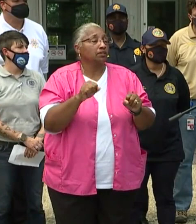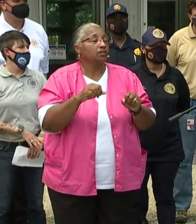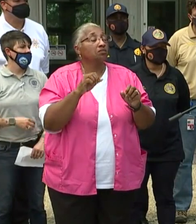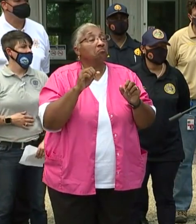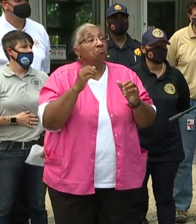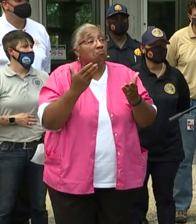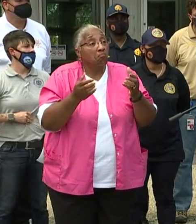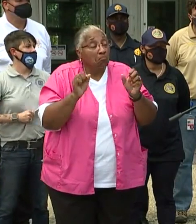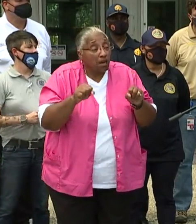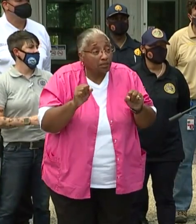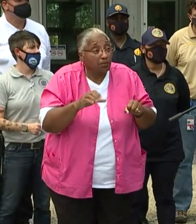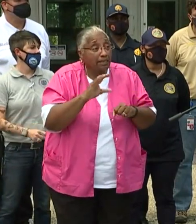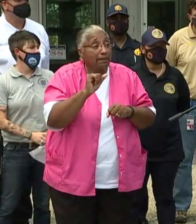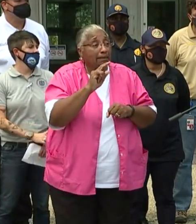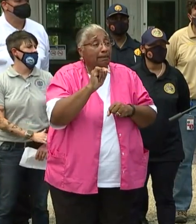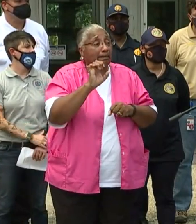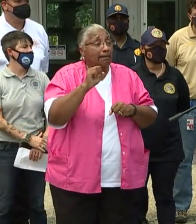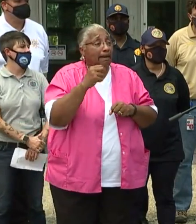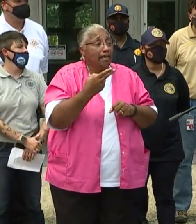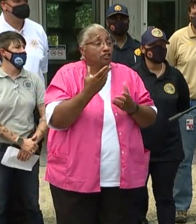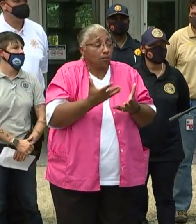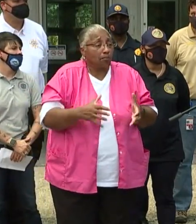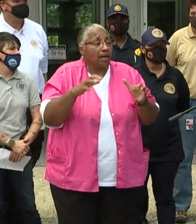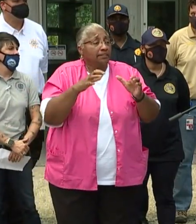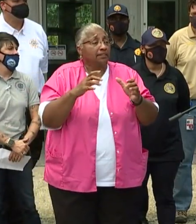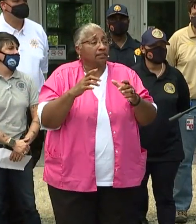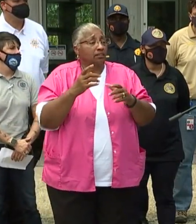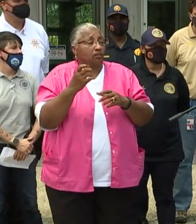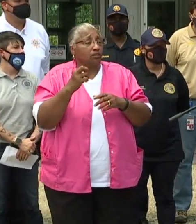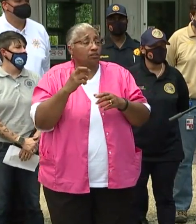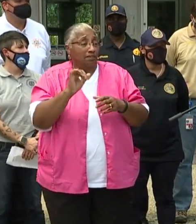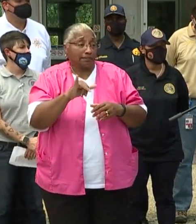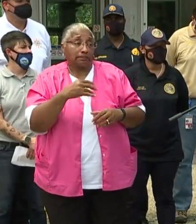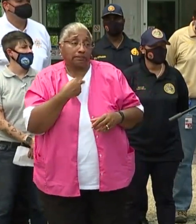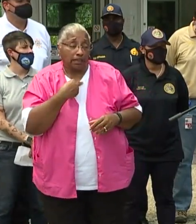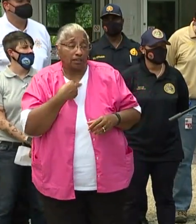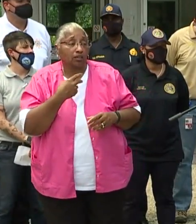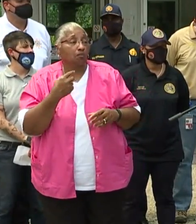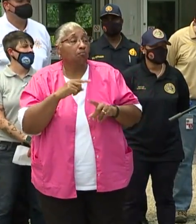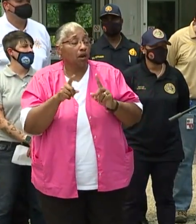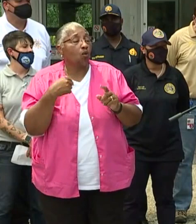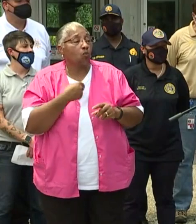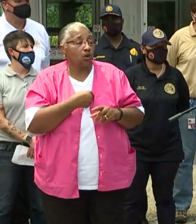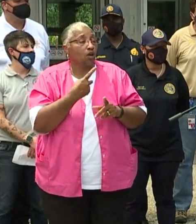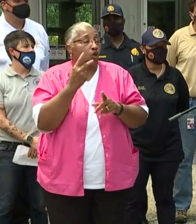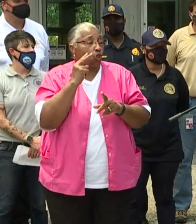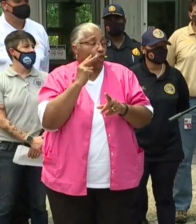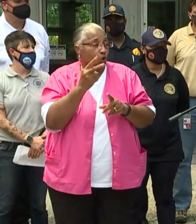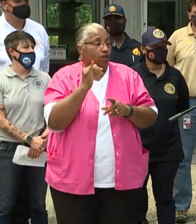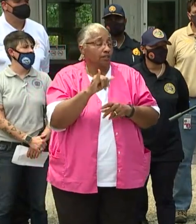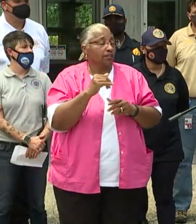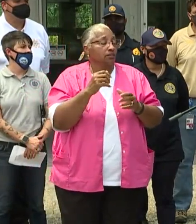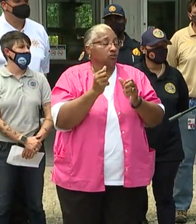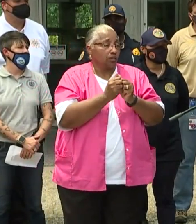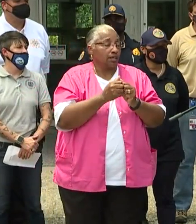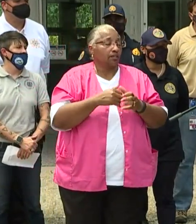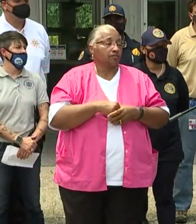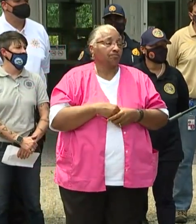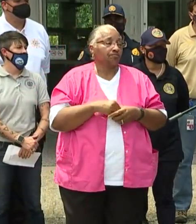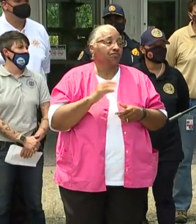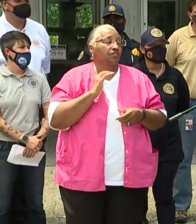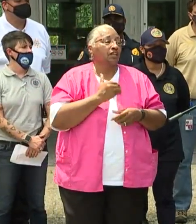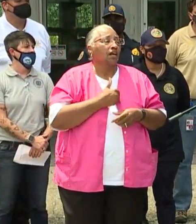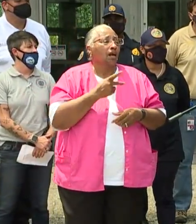basin that's clogged, it could be something else, but we will address it together. I'd like to give you a report on our sewer